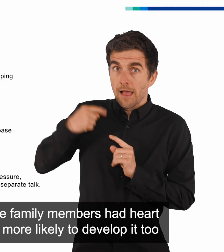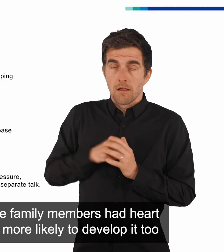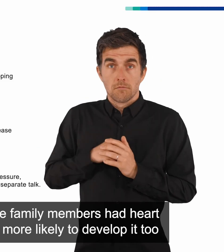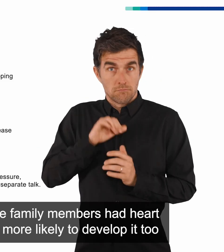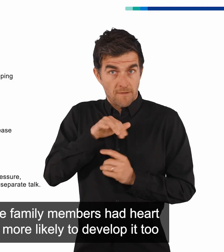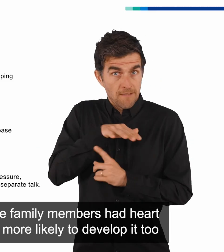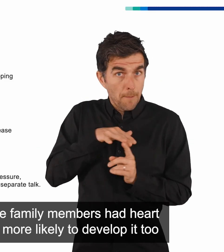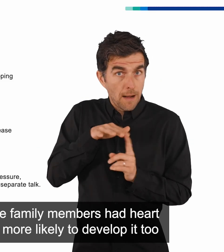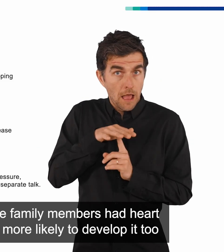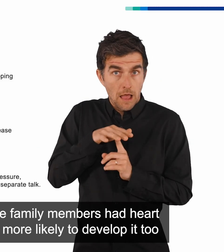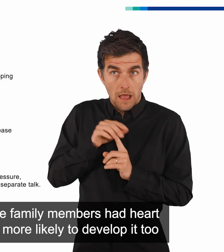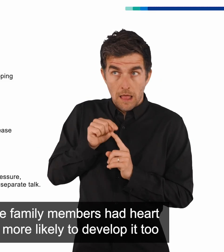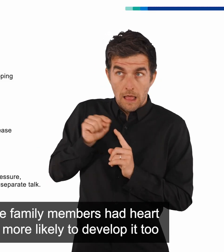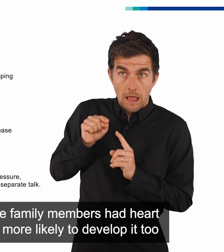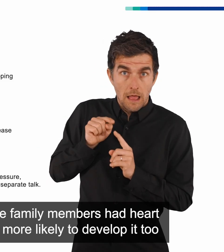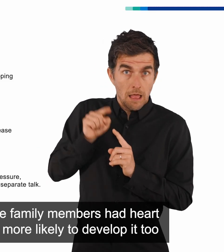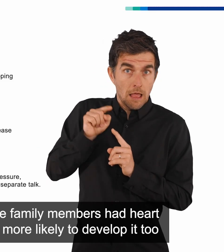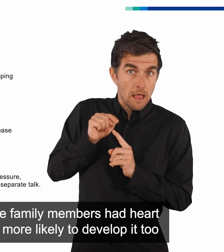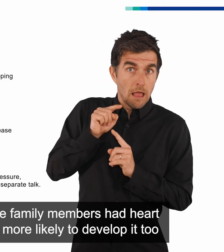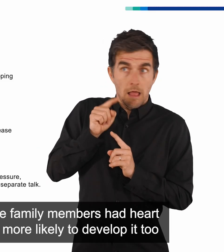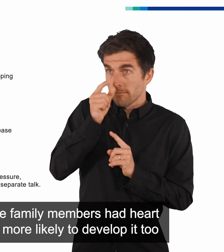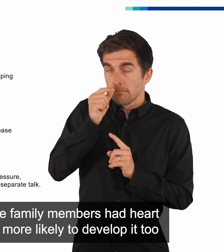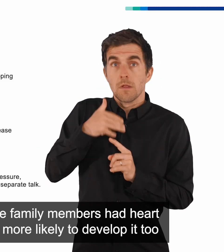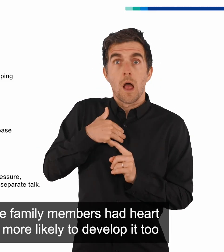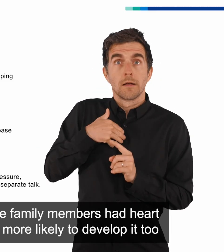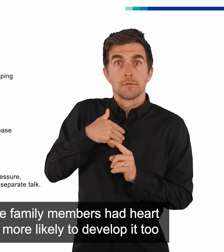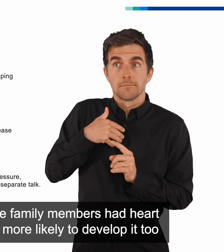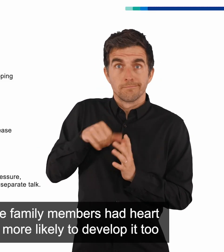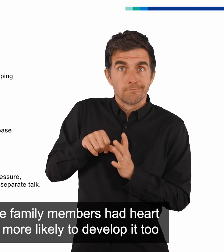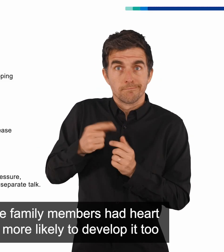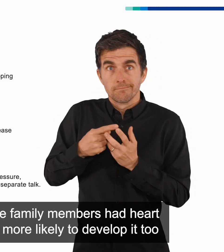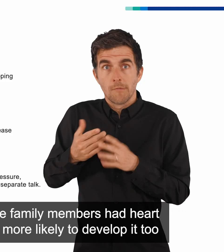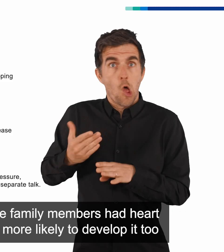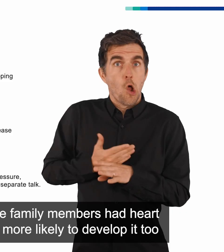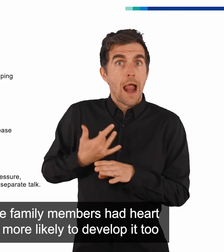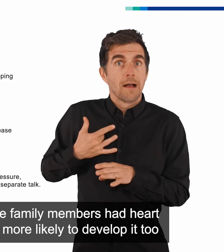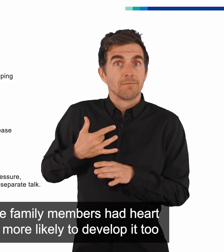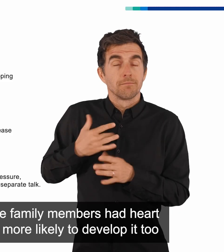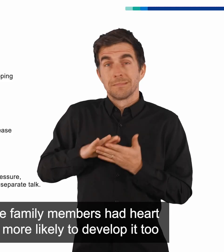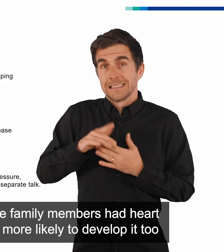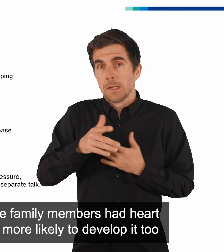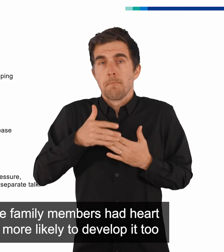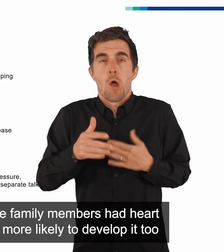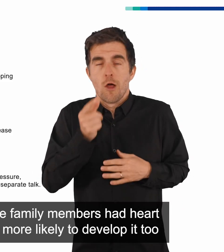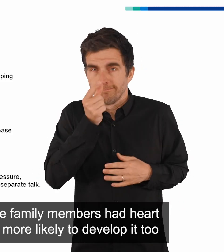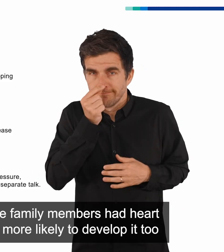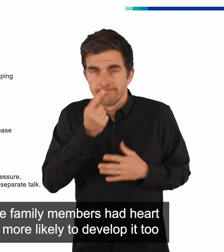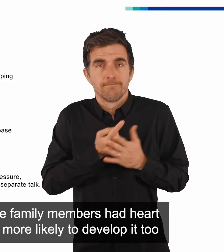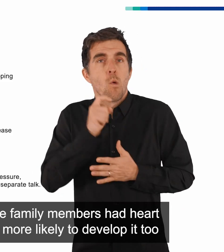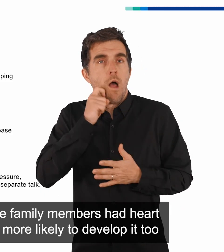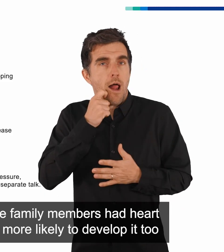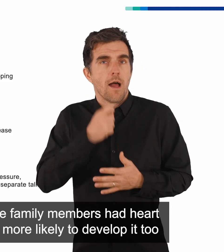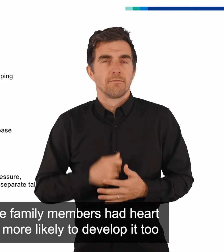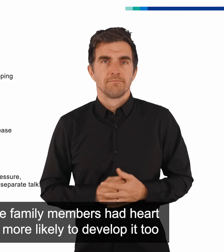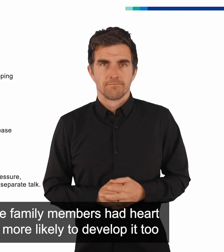pressure, cholesterol, body weight, and stress. Physical activity is covered in a separate